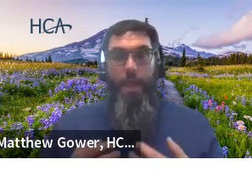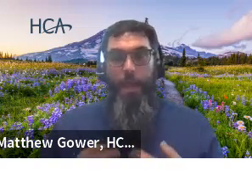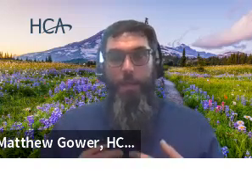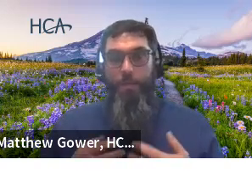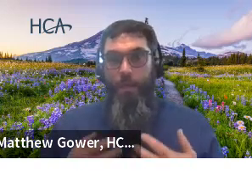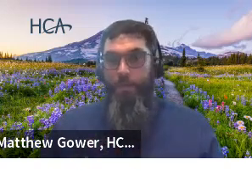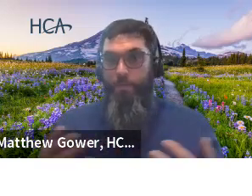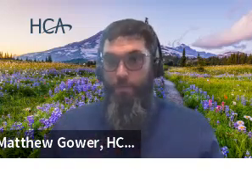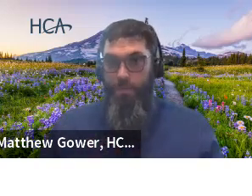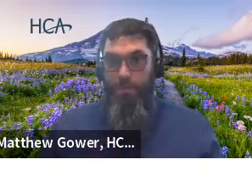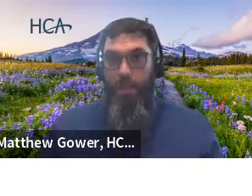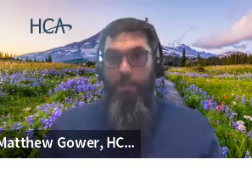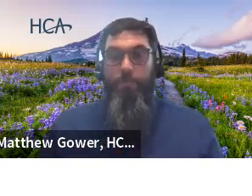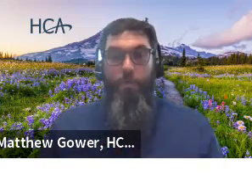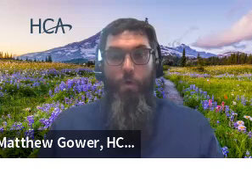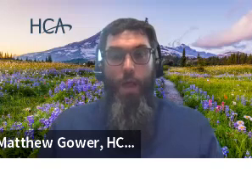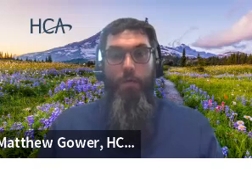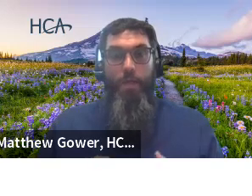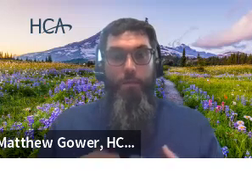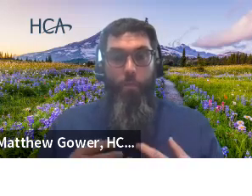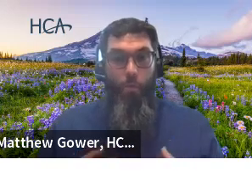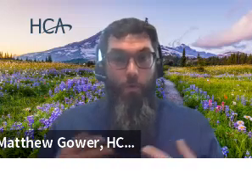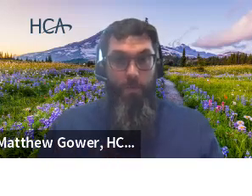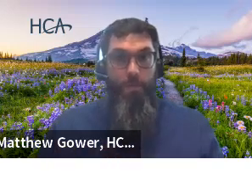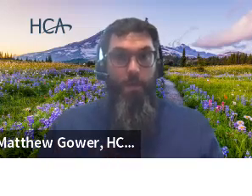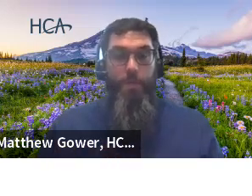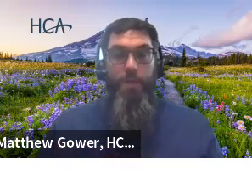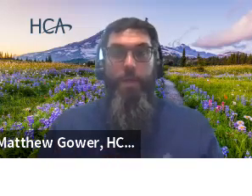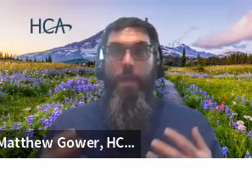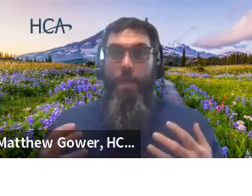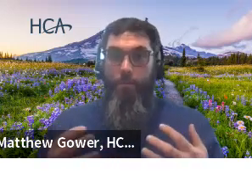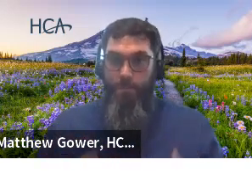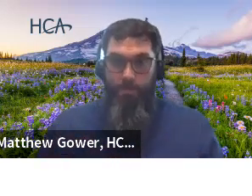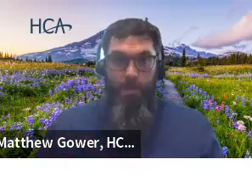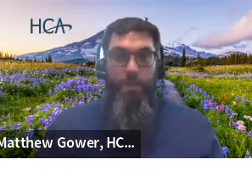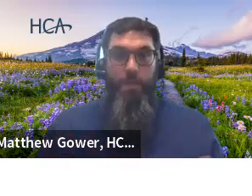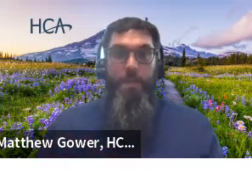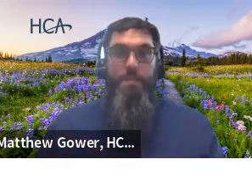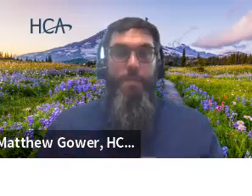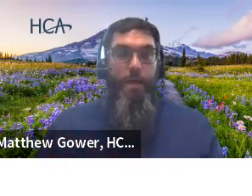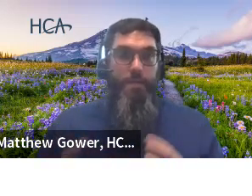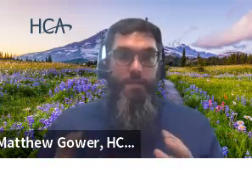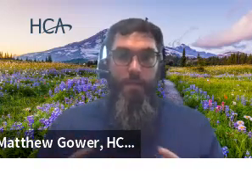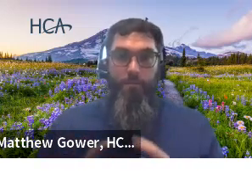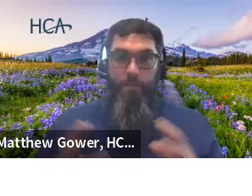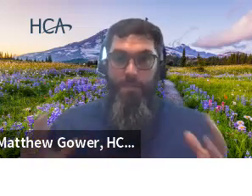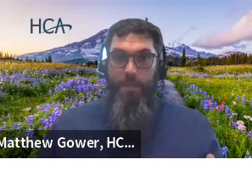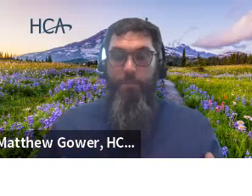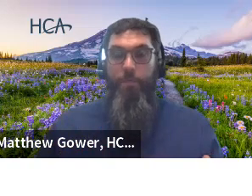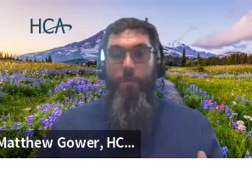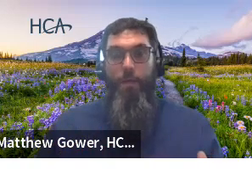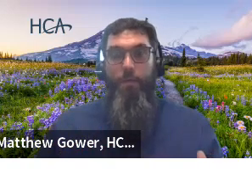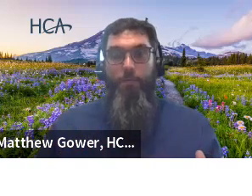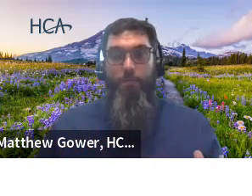idea, and that resource would start to kind of go out and work within their community, solving community needs, but not necessarily from a